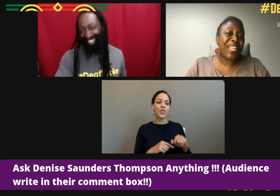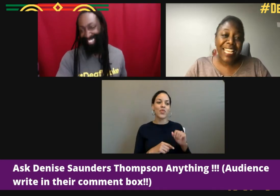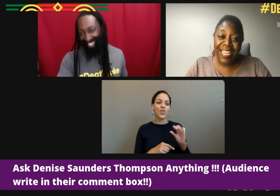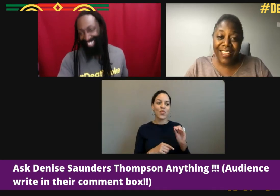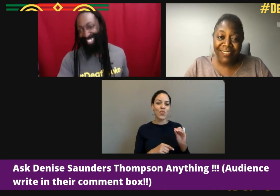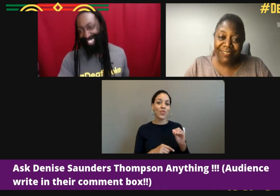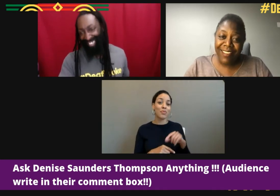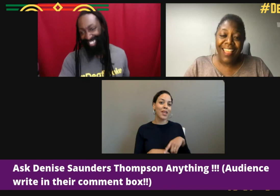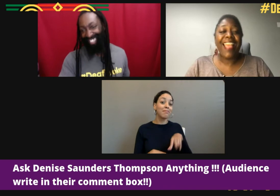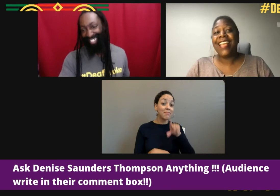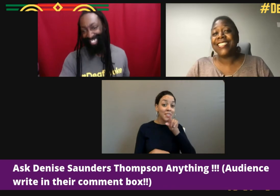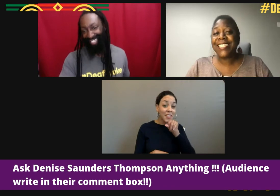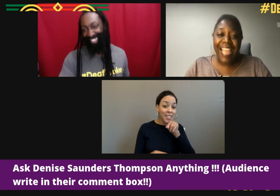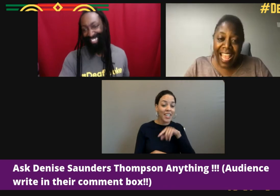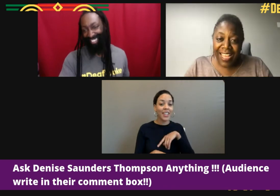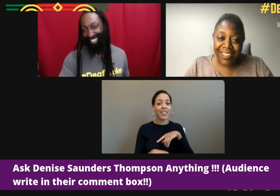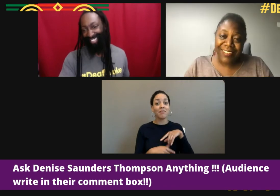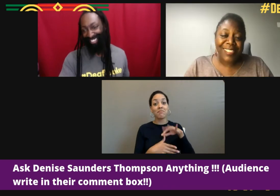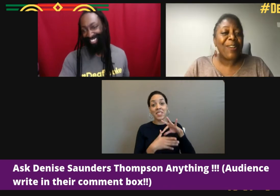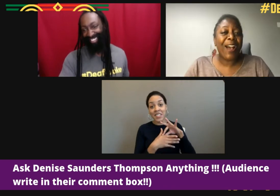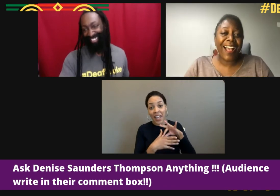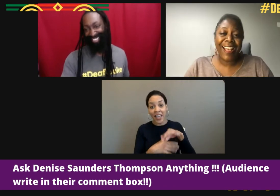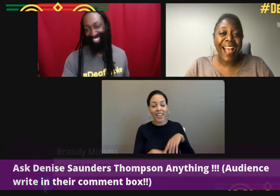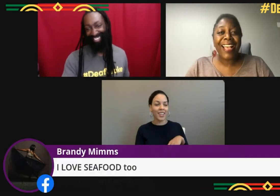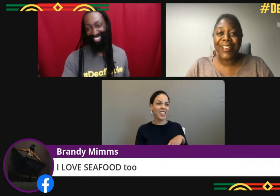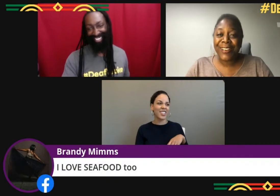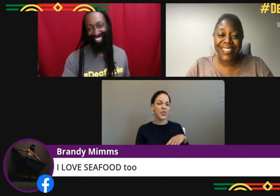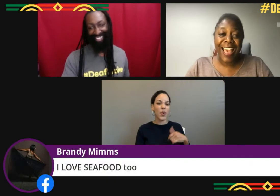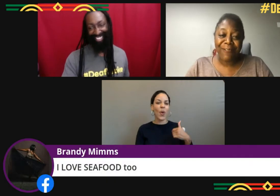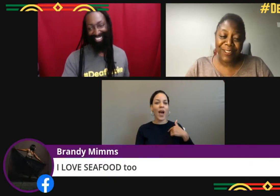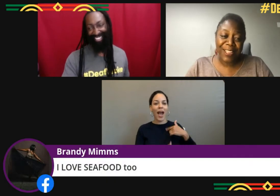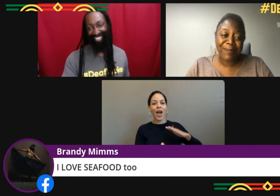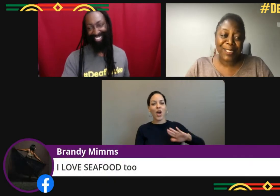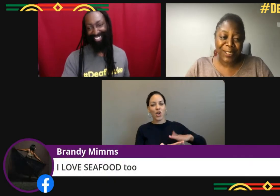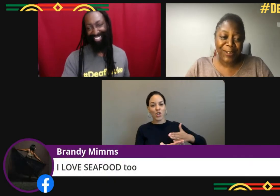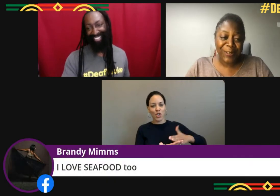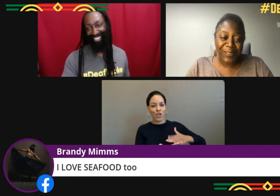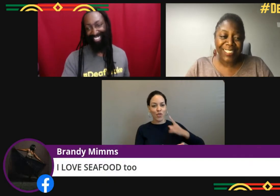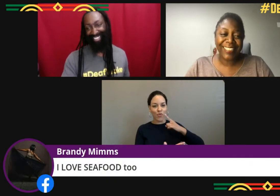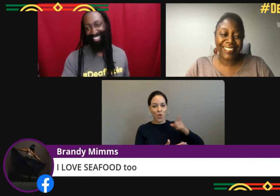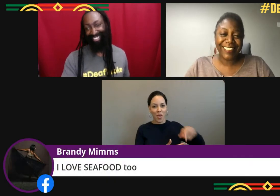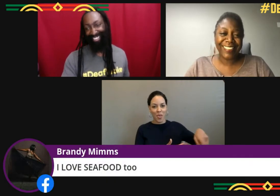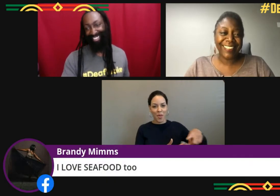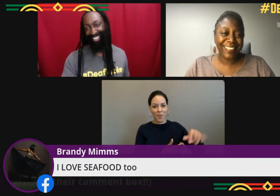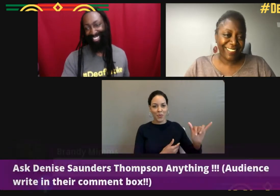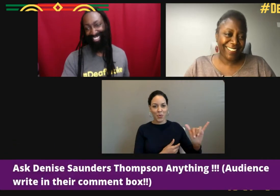and chicken. And steak, so I cook that for them too.